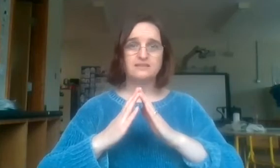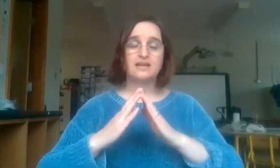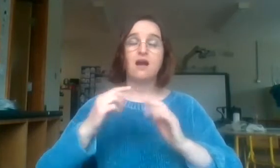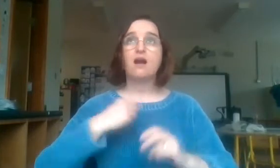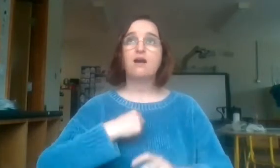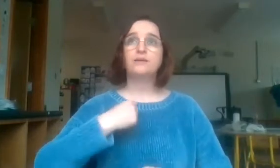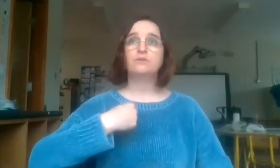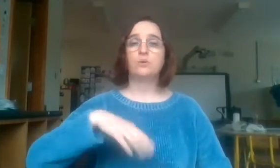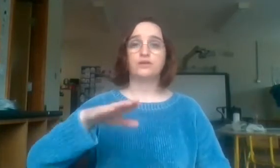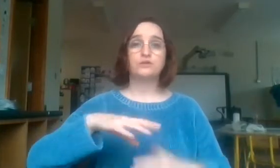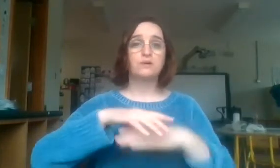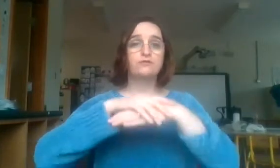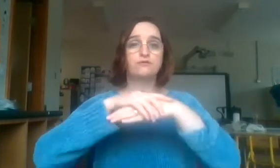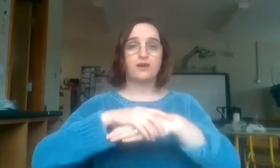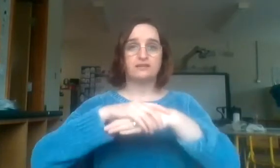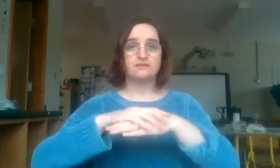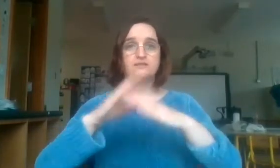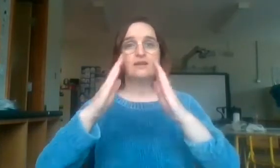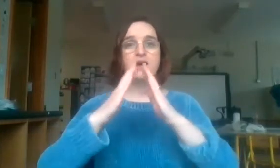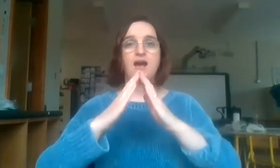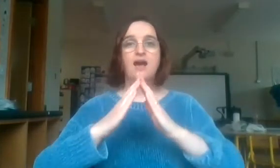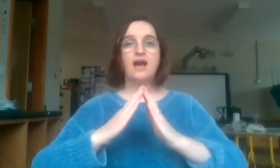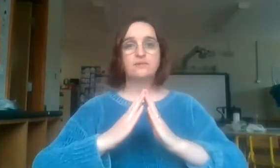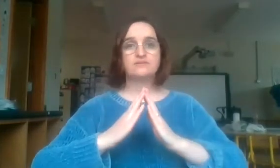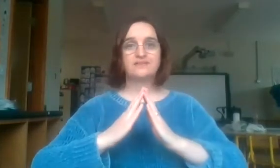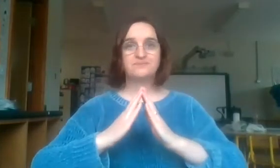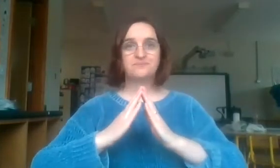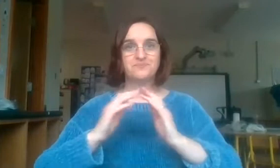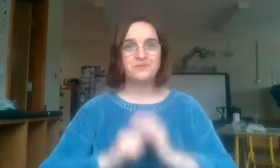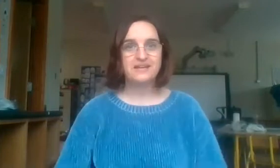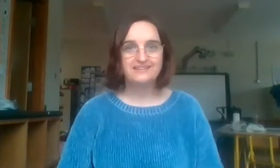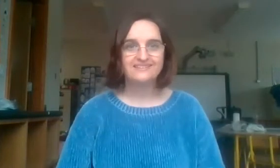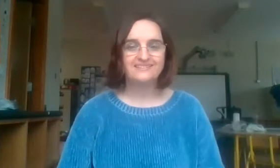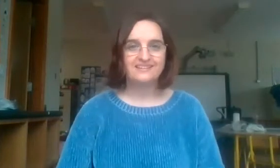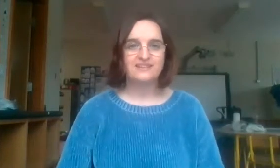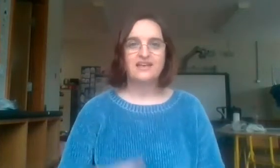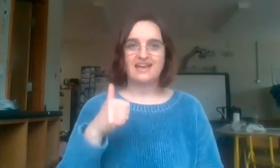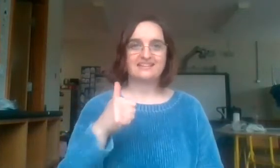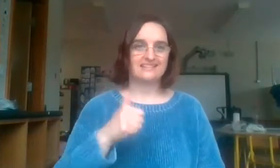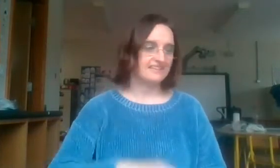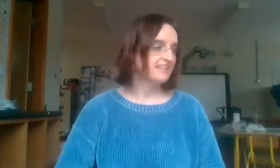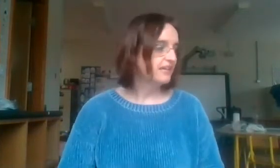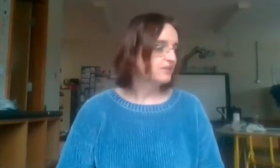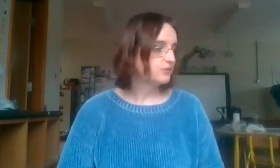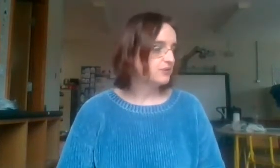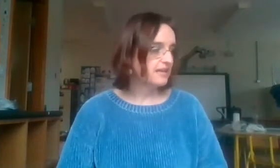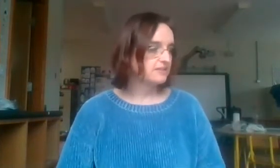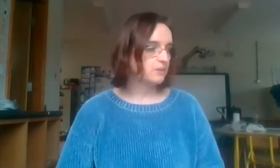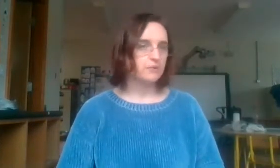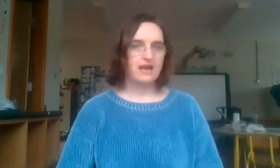say, I'm going to my friend's house. Okay? Excellent. So next up we